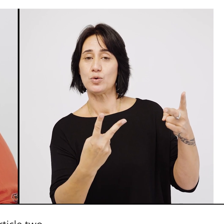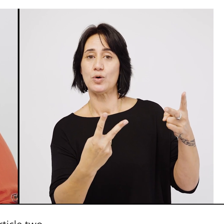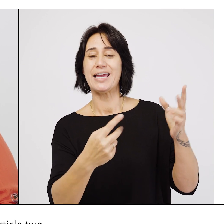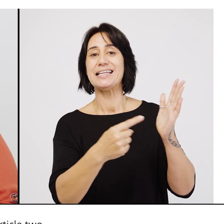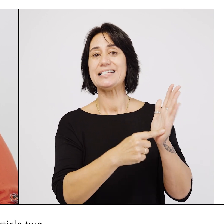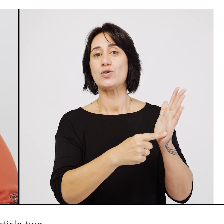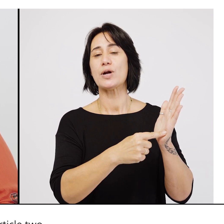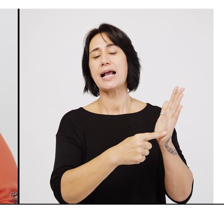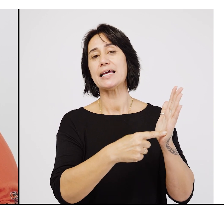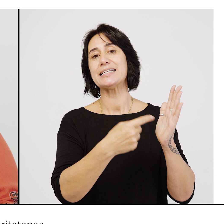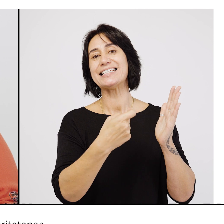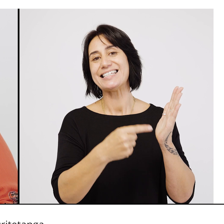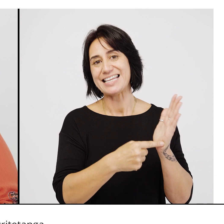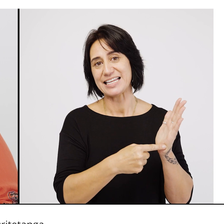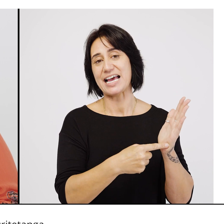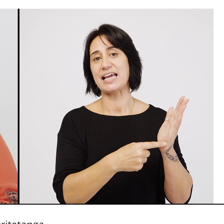Article 2,